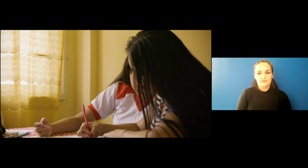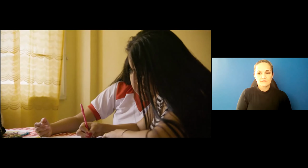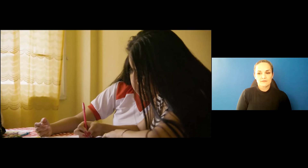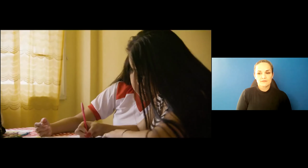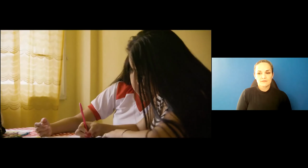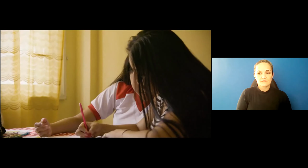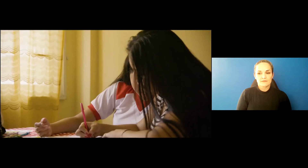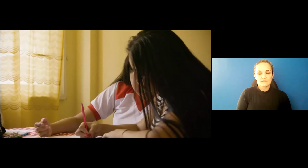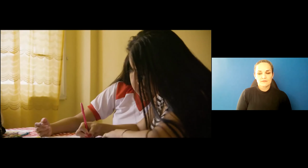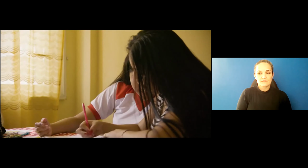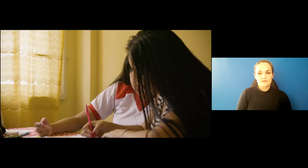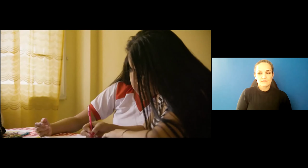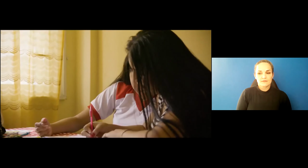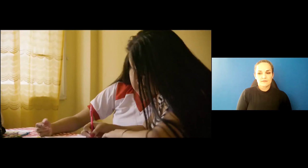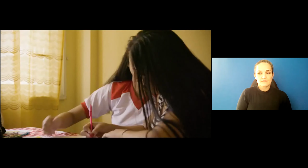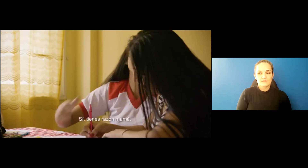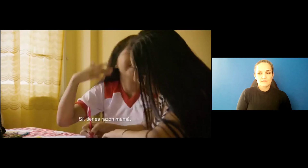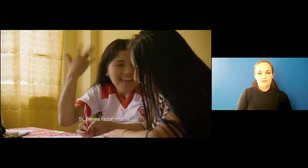Look.